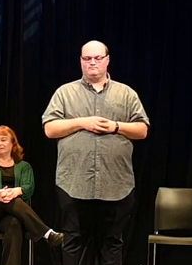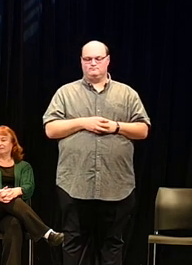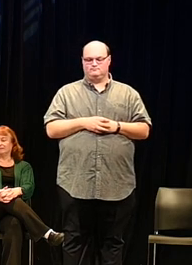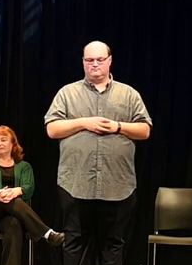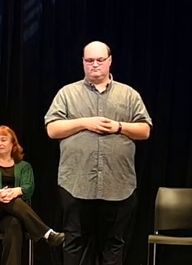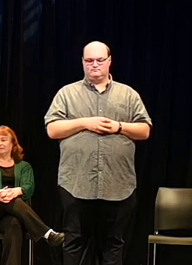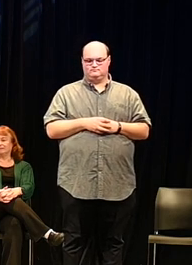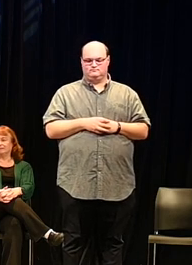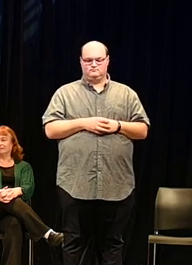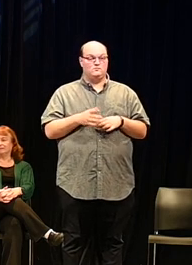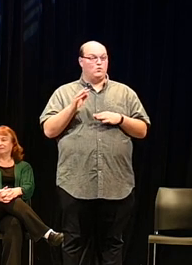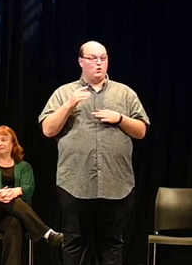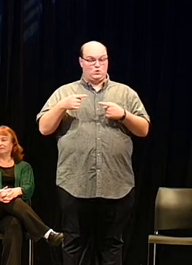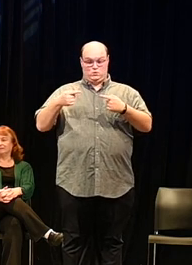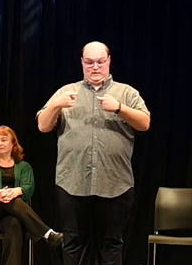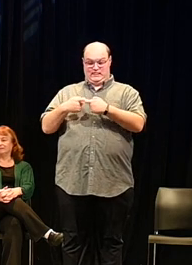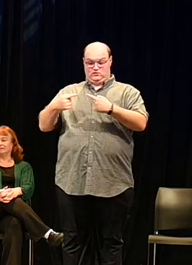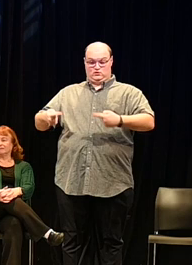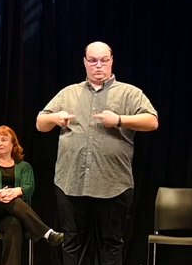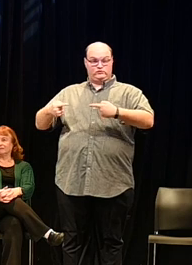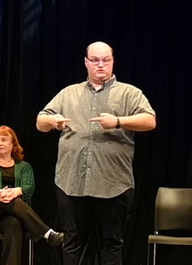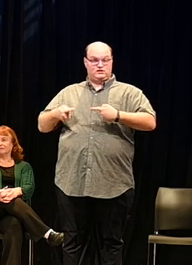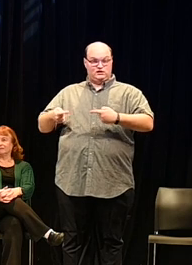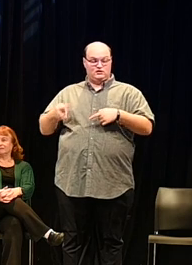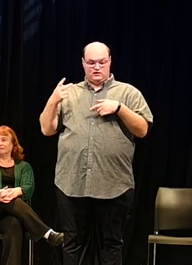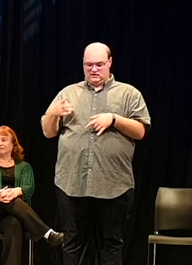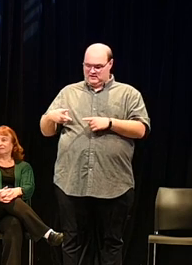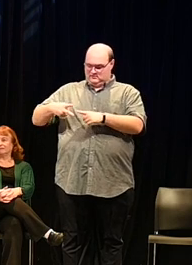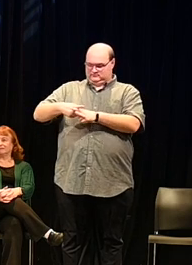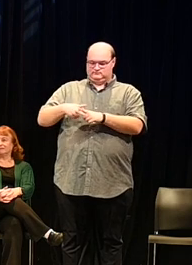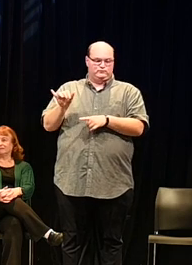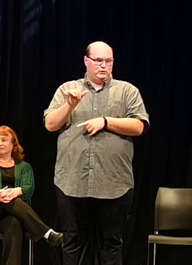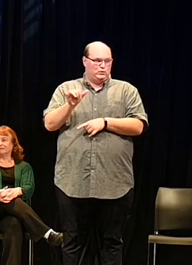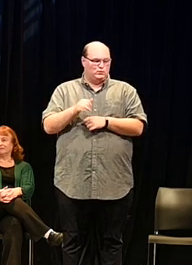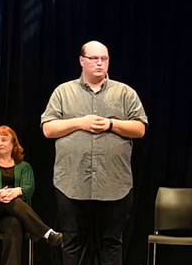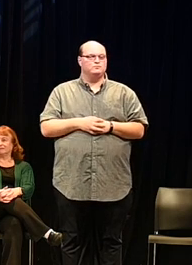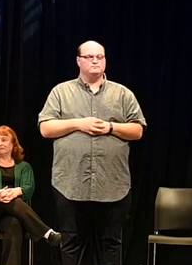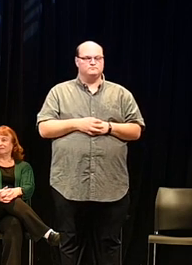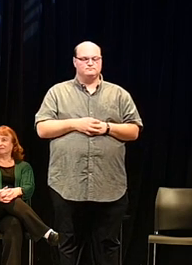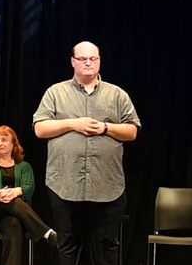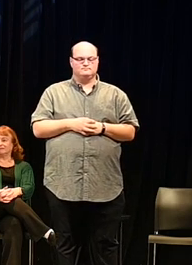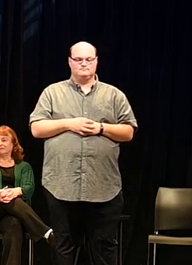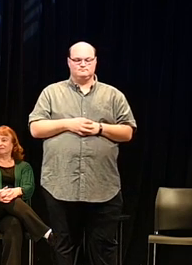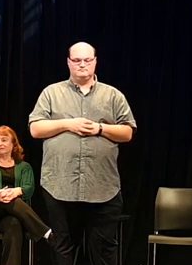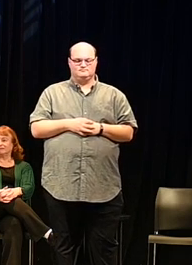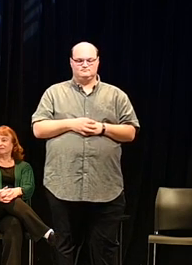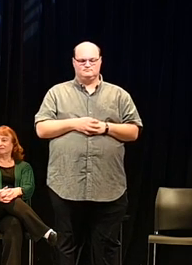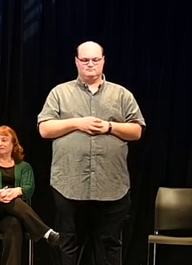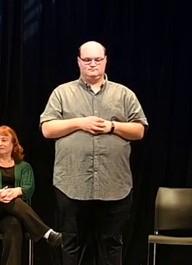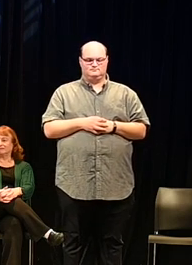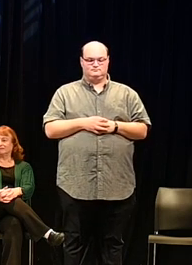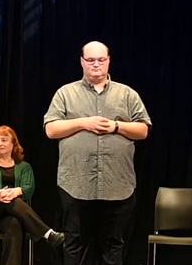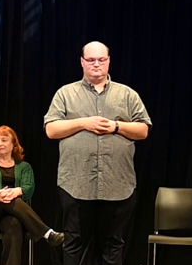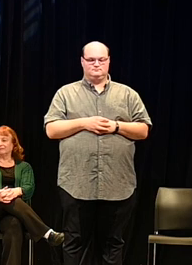And if I have a motorized wheelchair, I can plug that in as well. There's also a space there, not